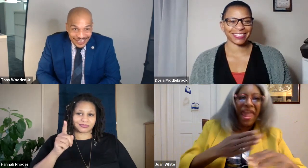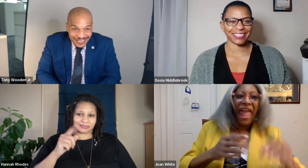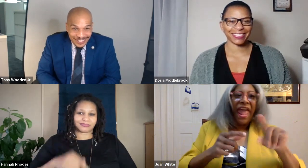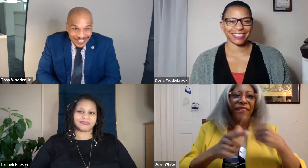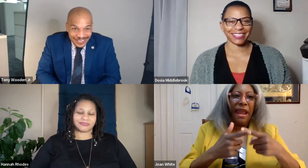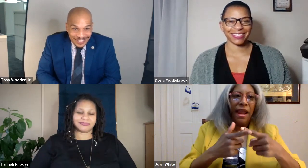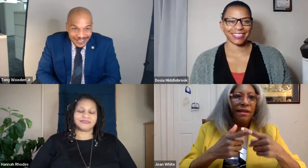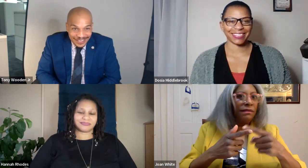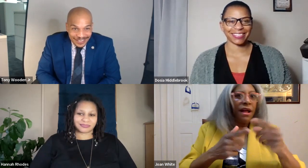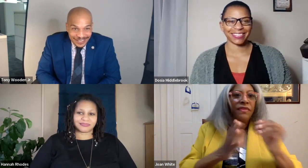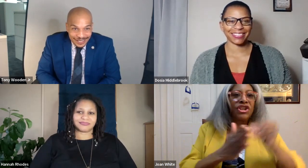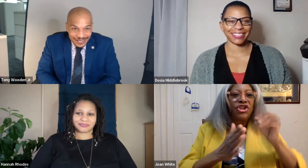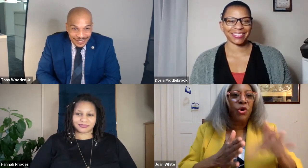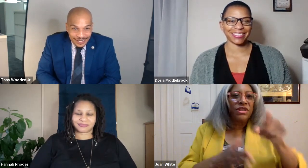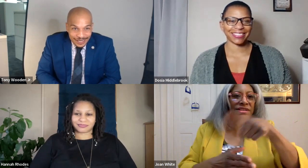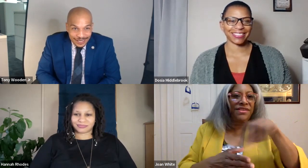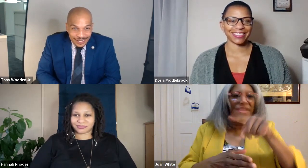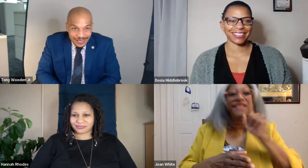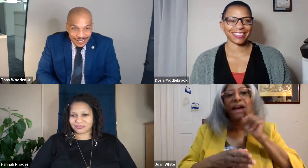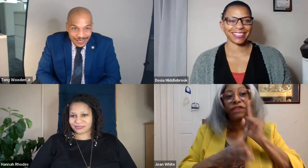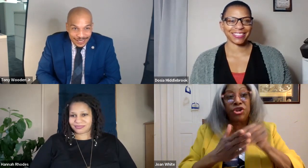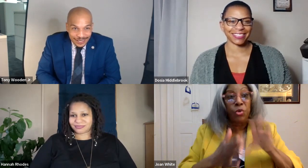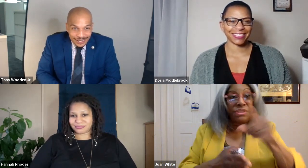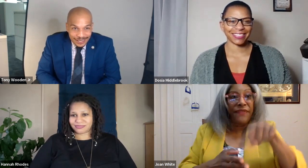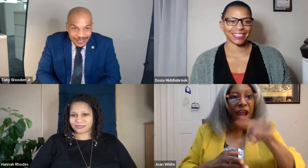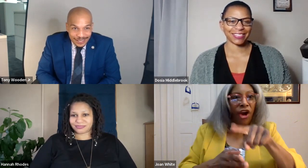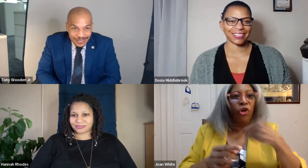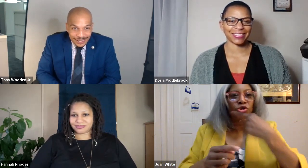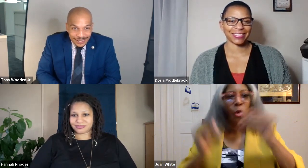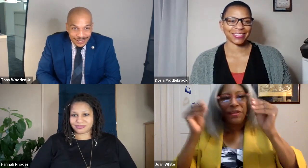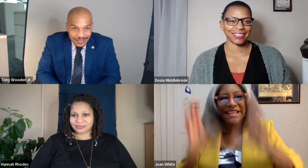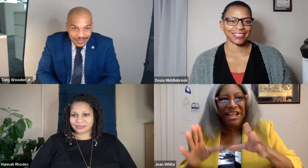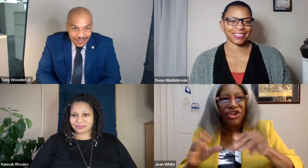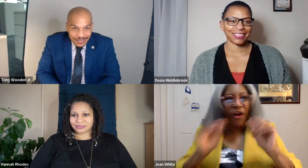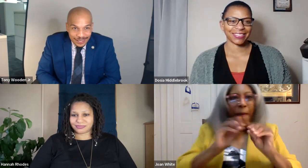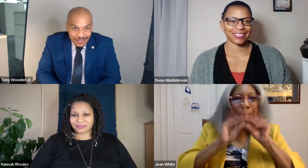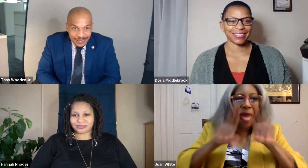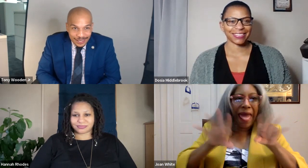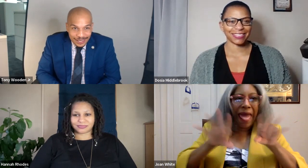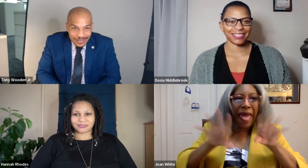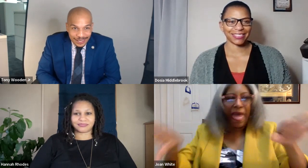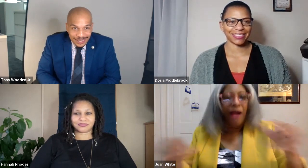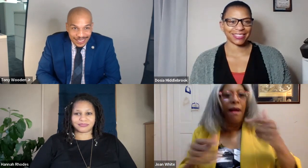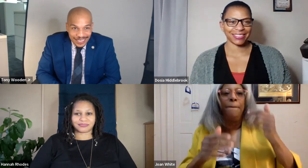jukeboxes, playing with the lyrics of songs and performing them. The students, the deaf students that are at the deaf school would tell the teacher